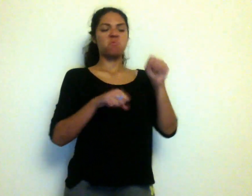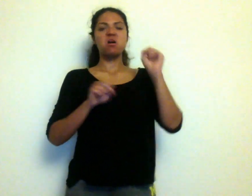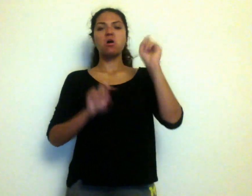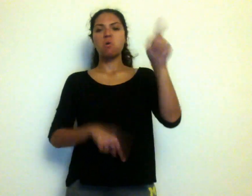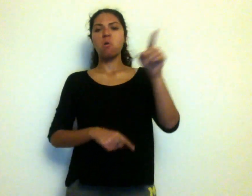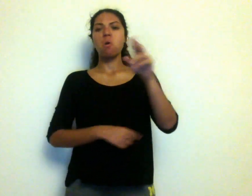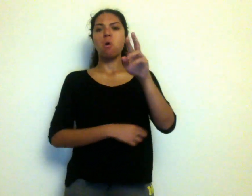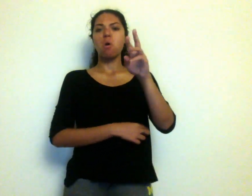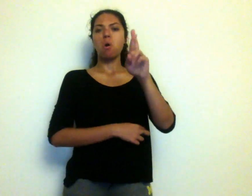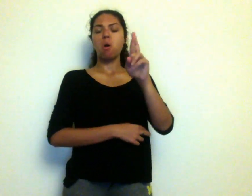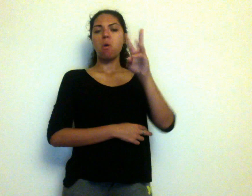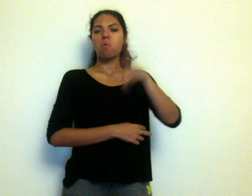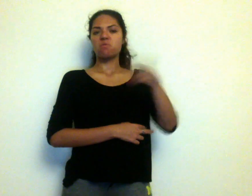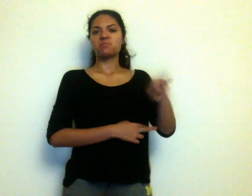www.rzim.org.